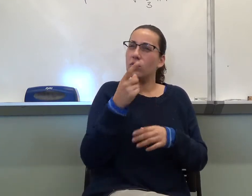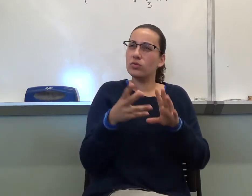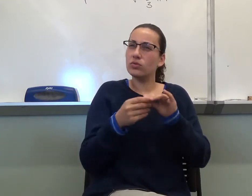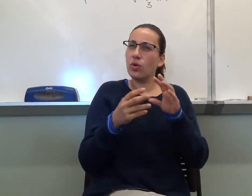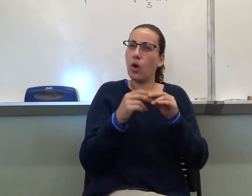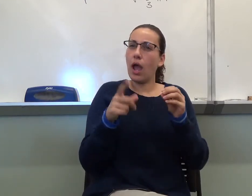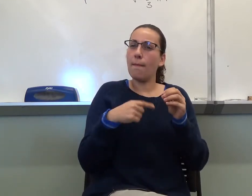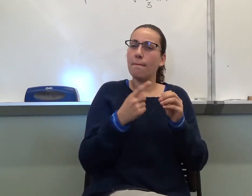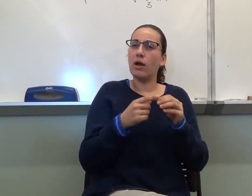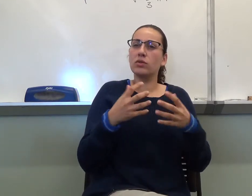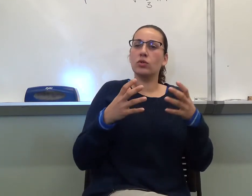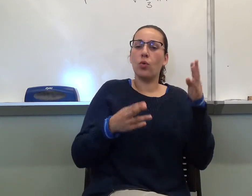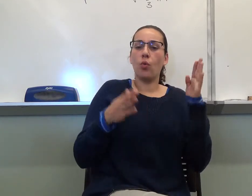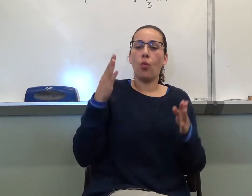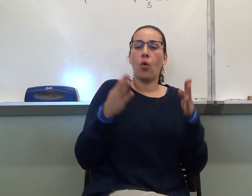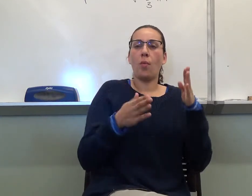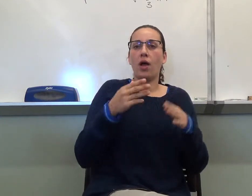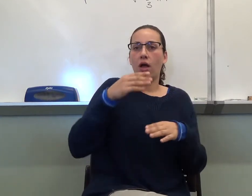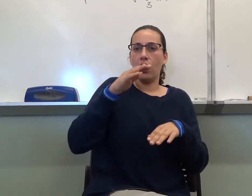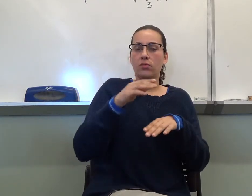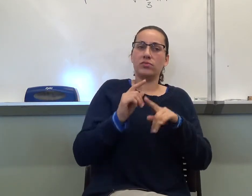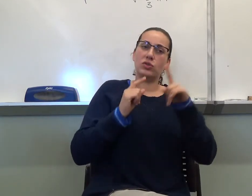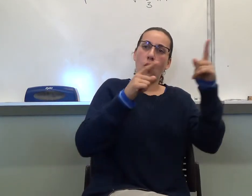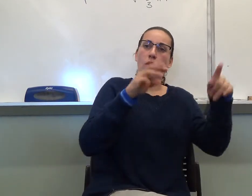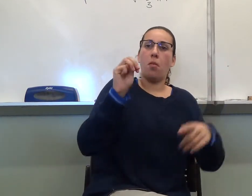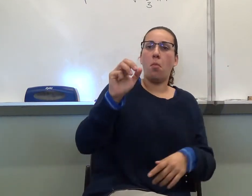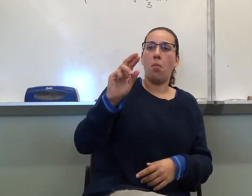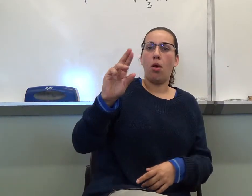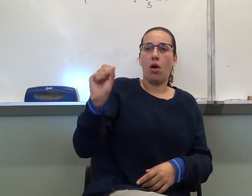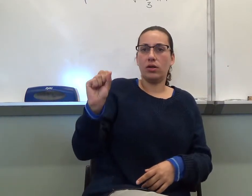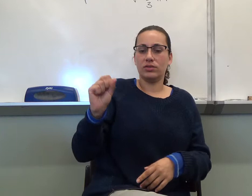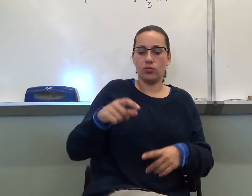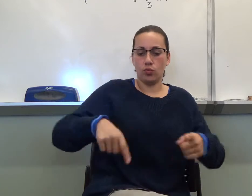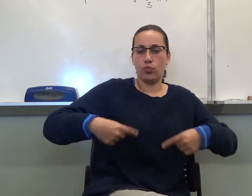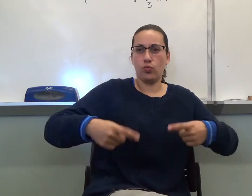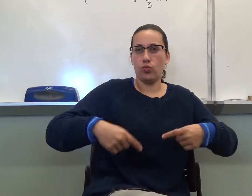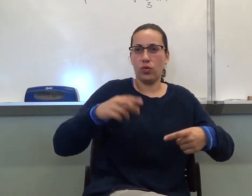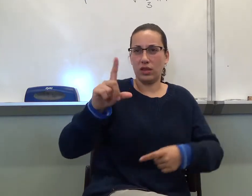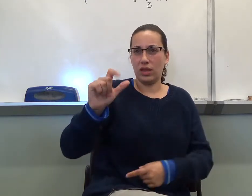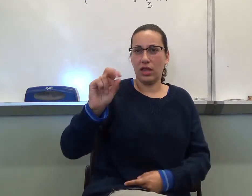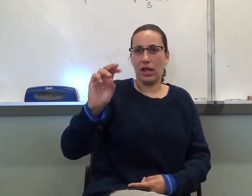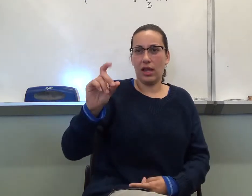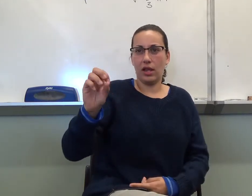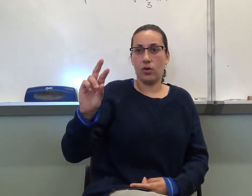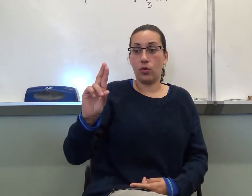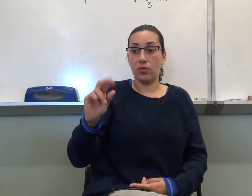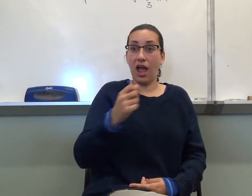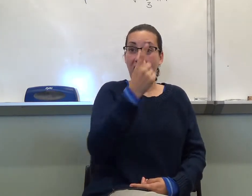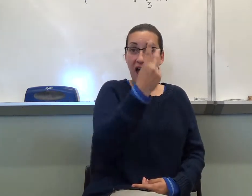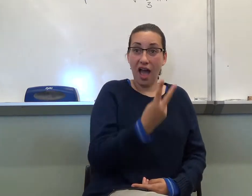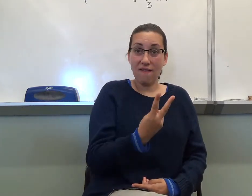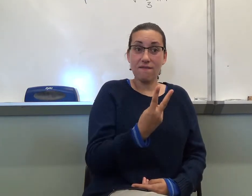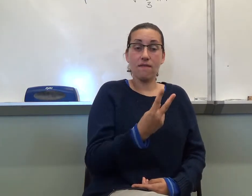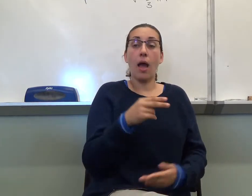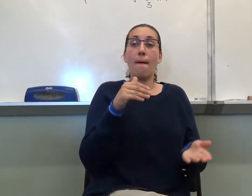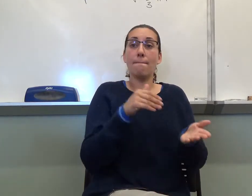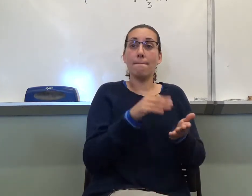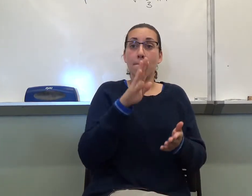lander? Okay, $500 million on the surface of Mars right now that we'll never use, and it's your tax money, and it